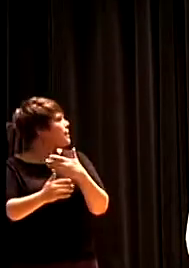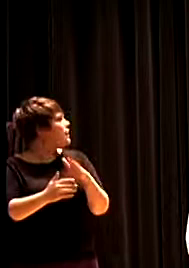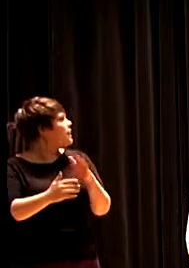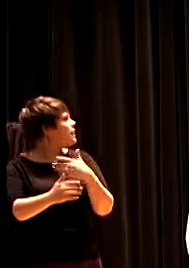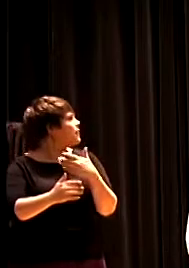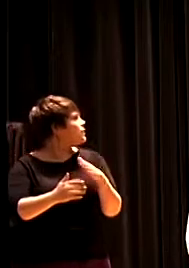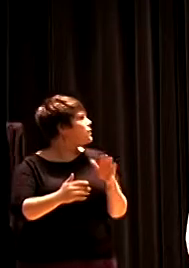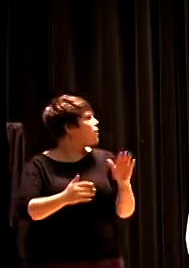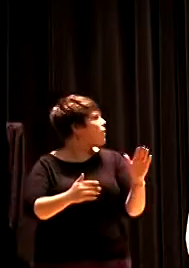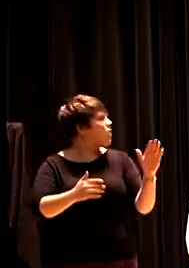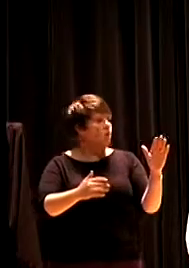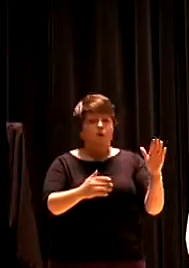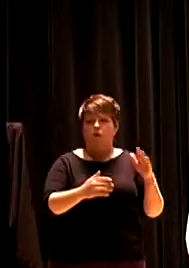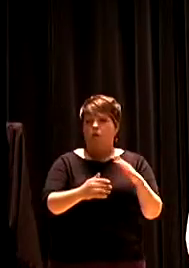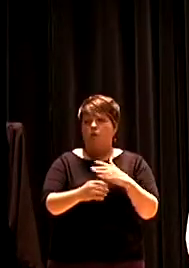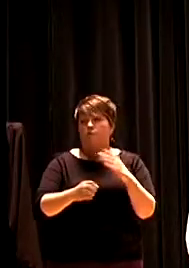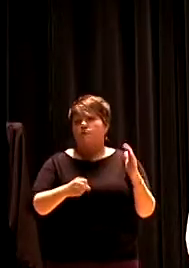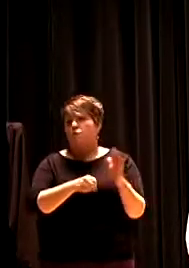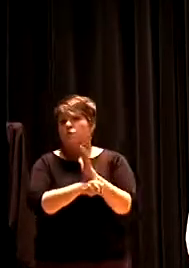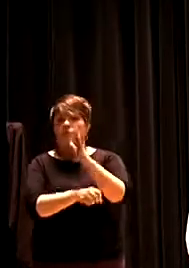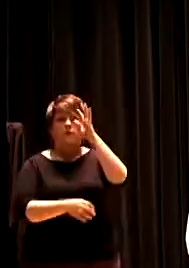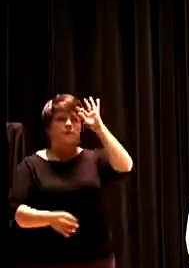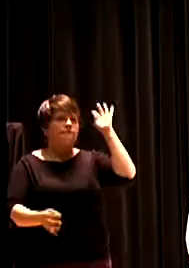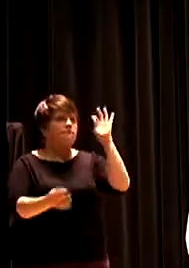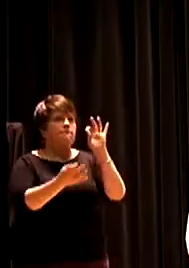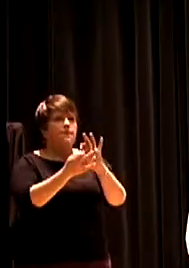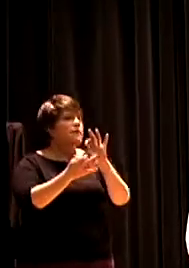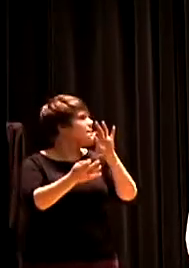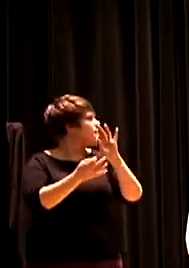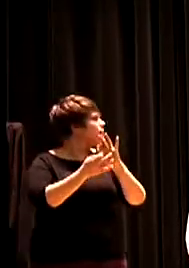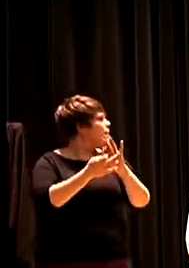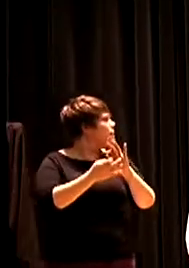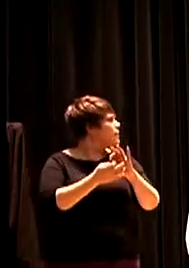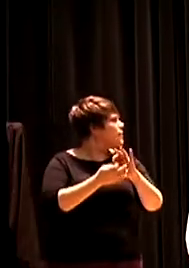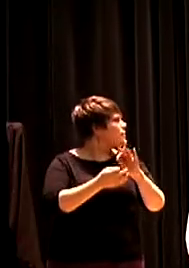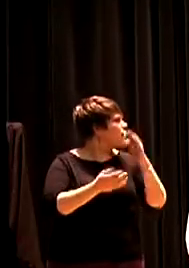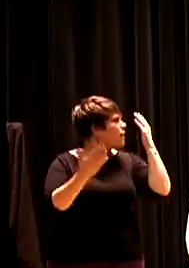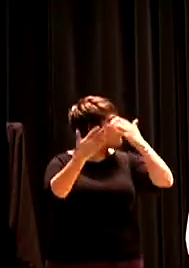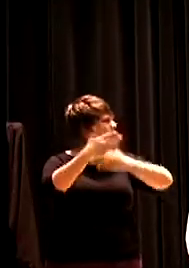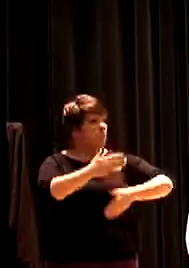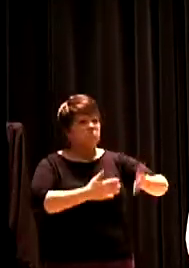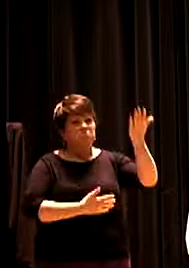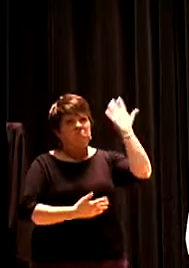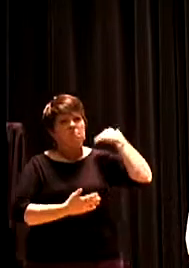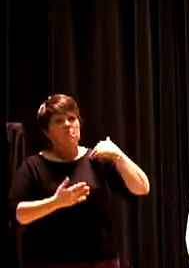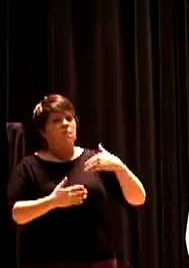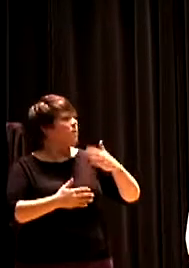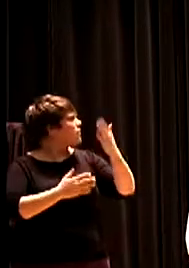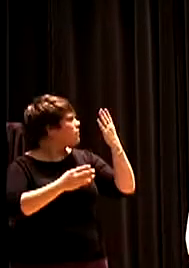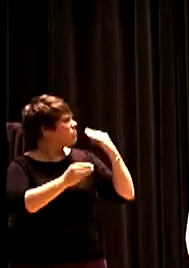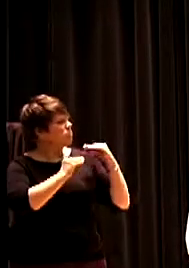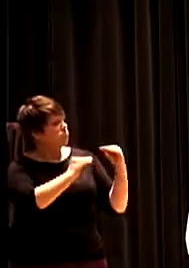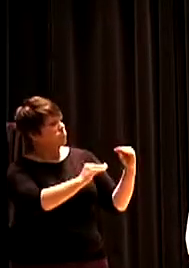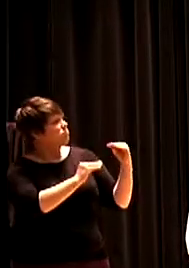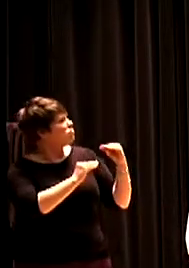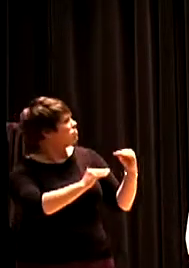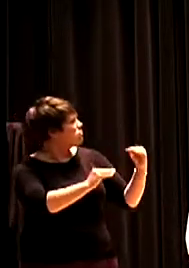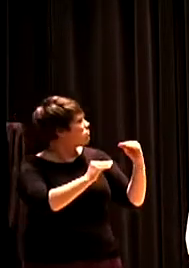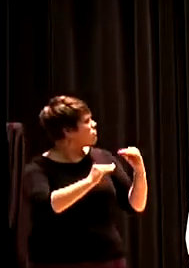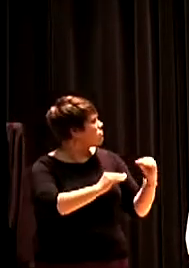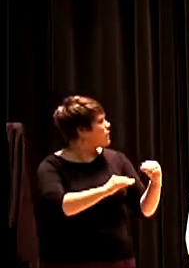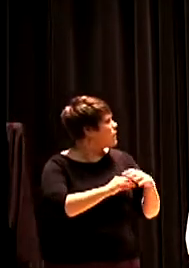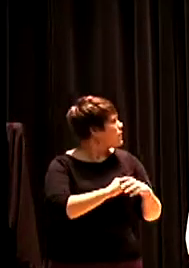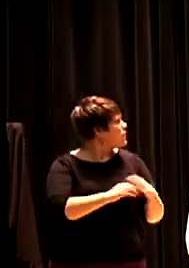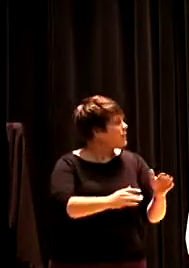Sing a song full of the faith that the dark past has taught us.